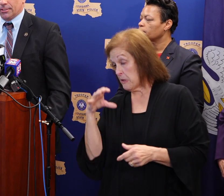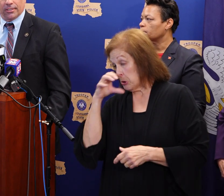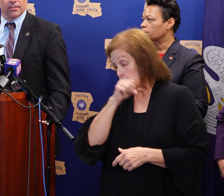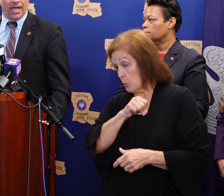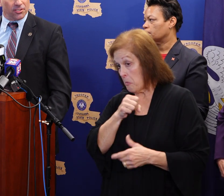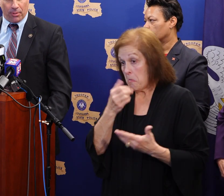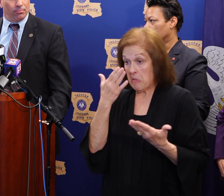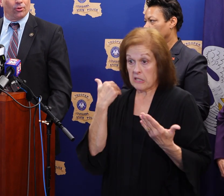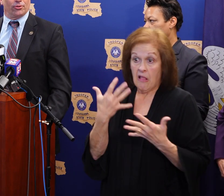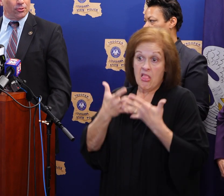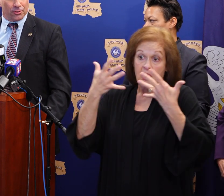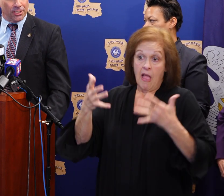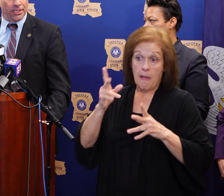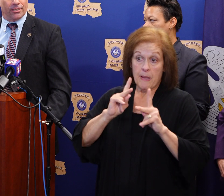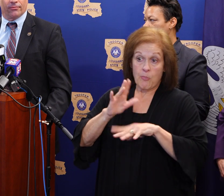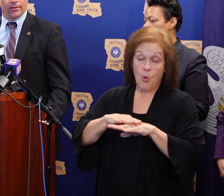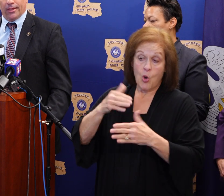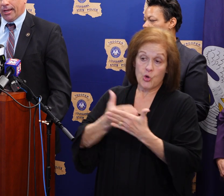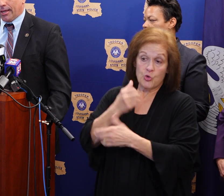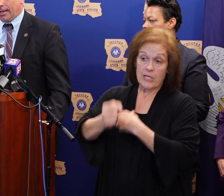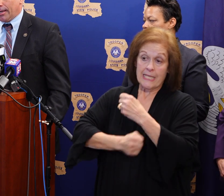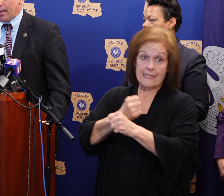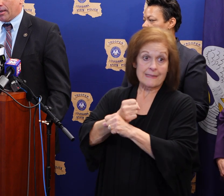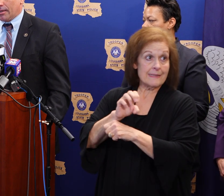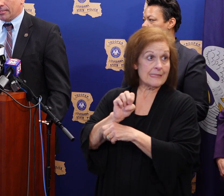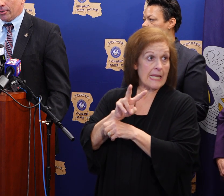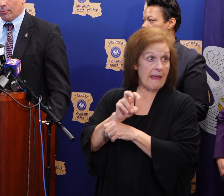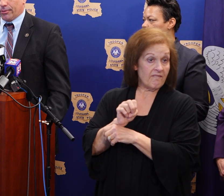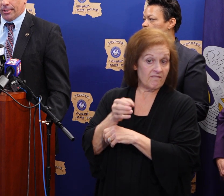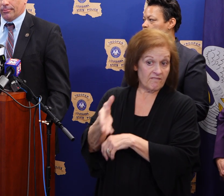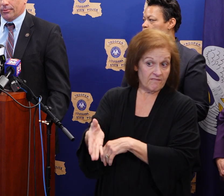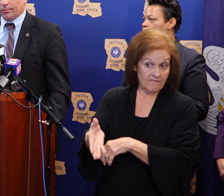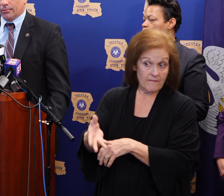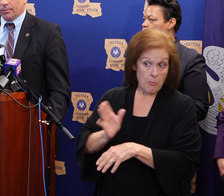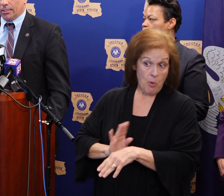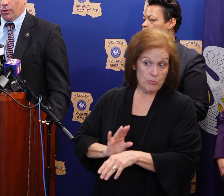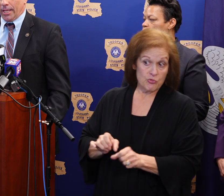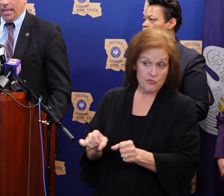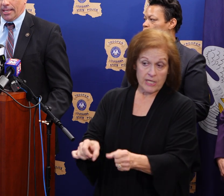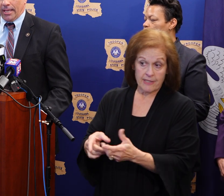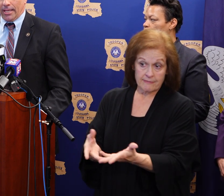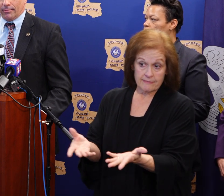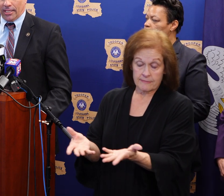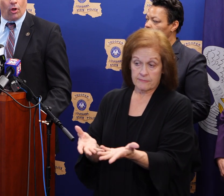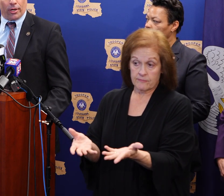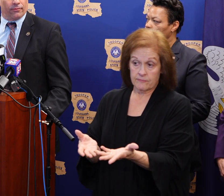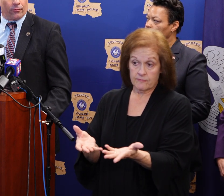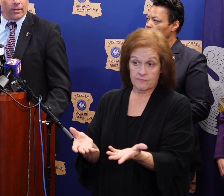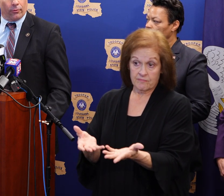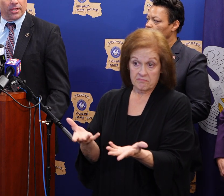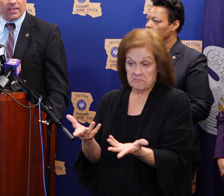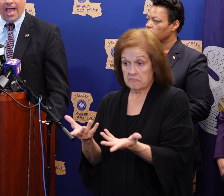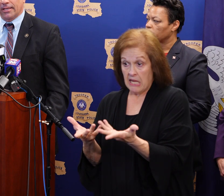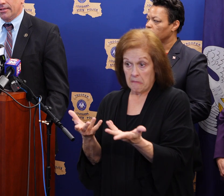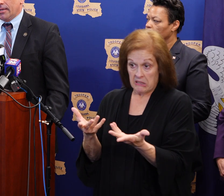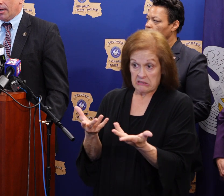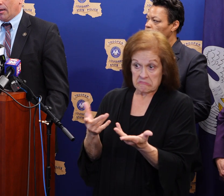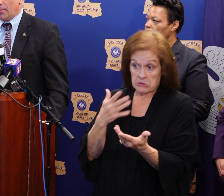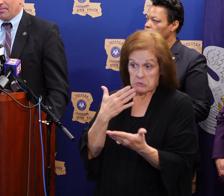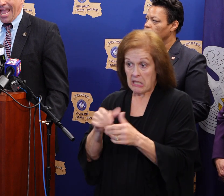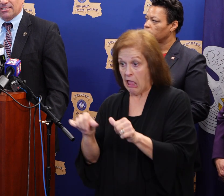it was lots of people New Year's Eve, with a target for an